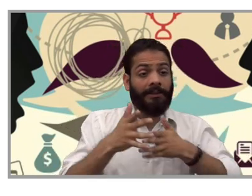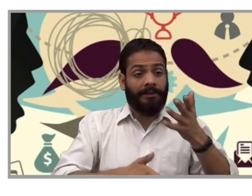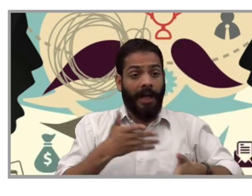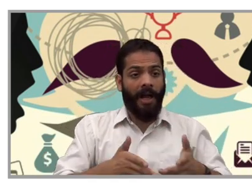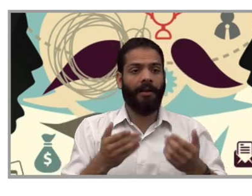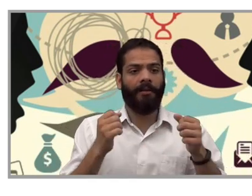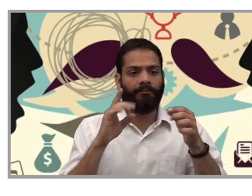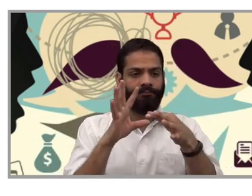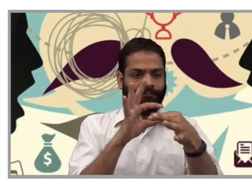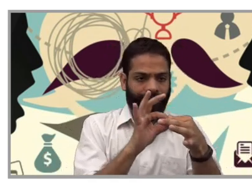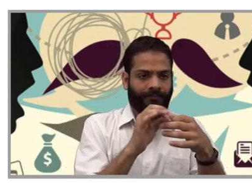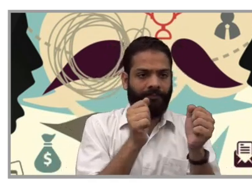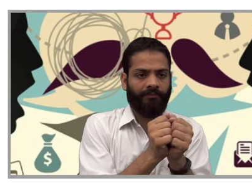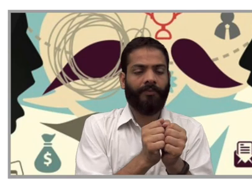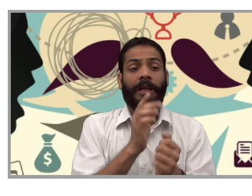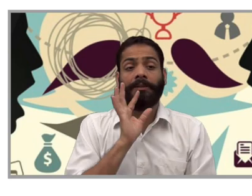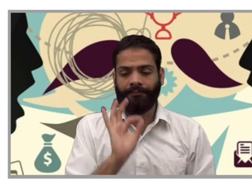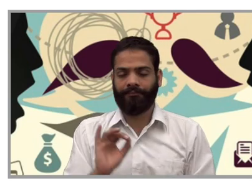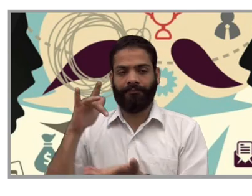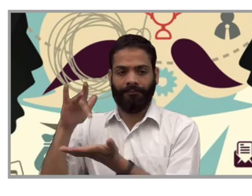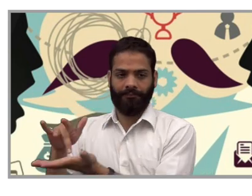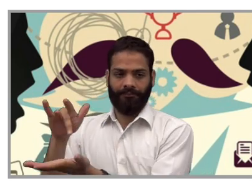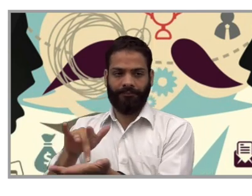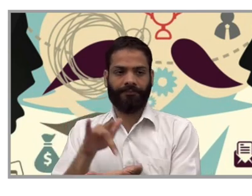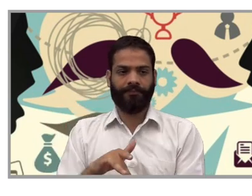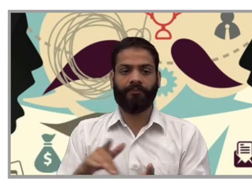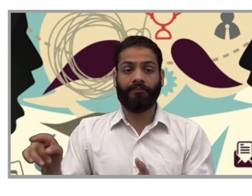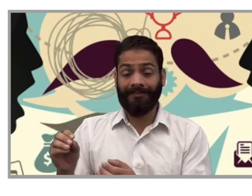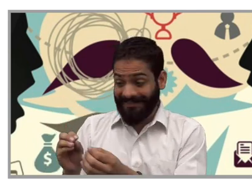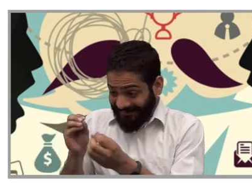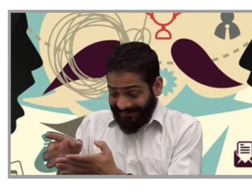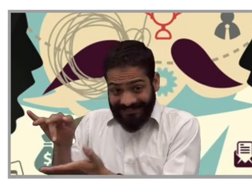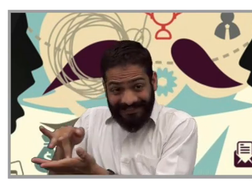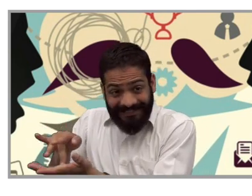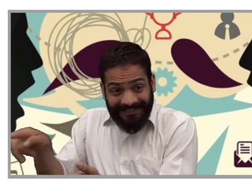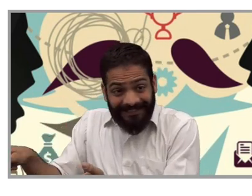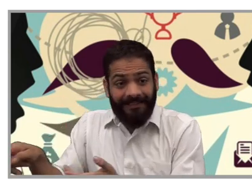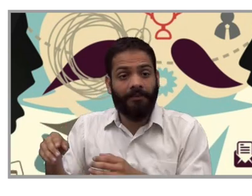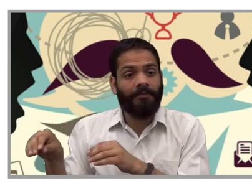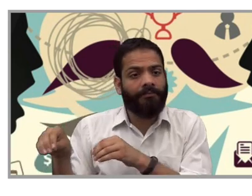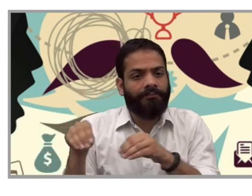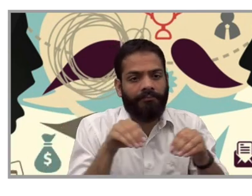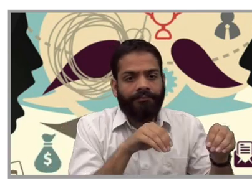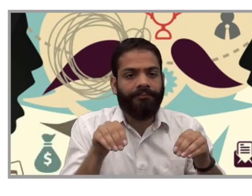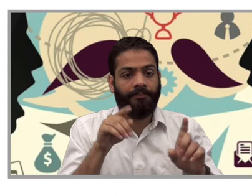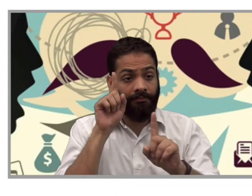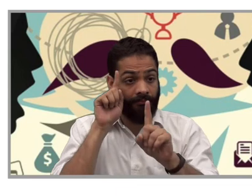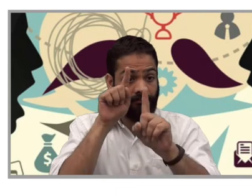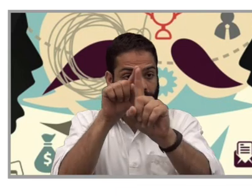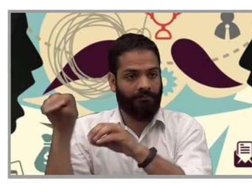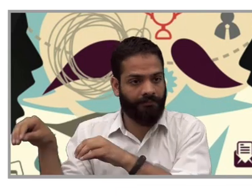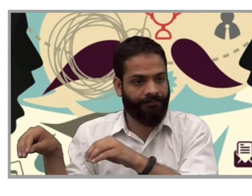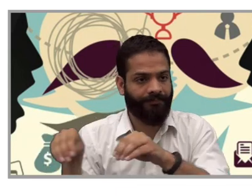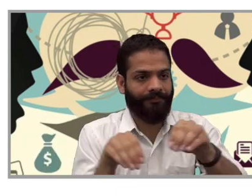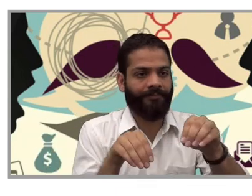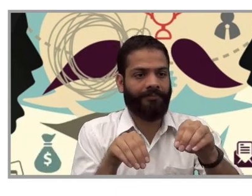The onset and the offset of the signs are associated with the actual locations, the source of motion and the goal of